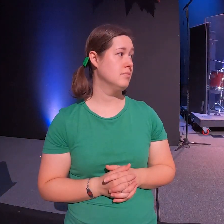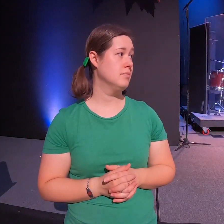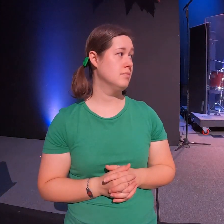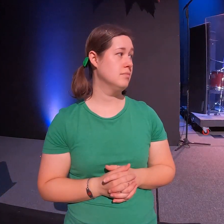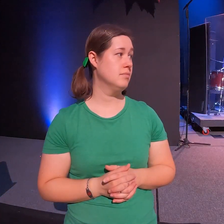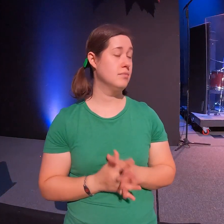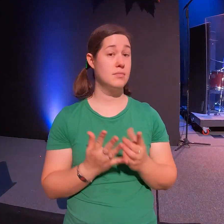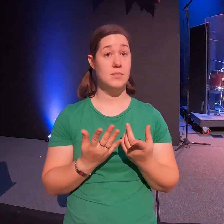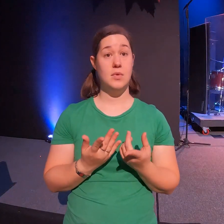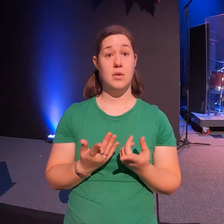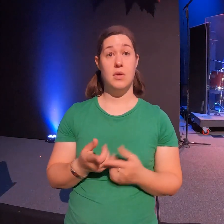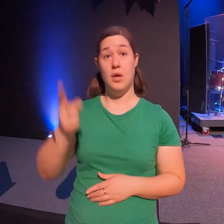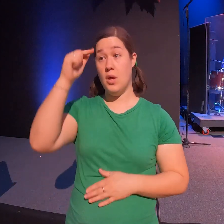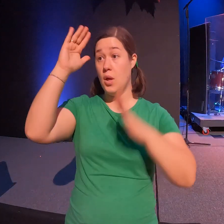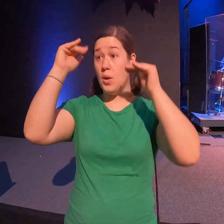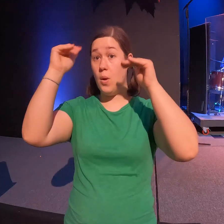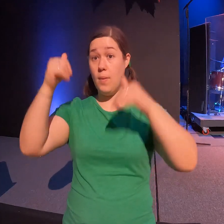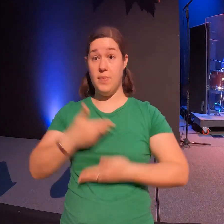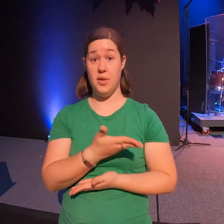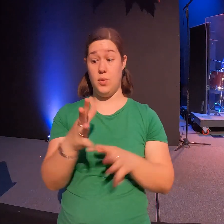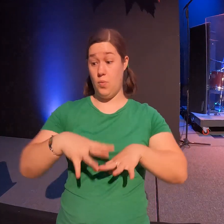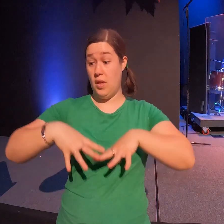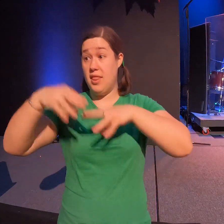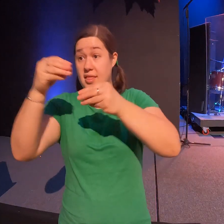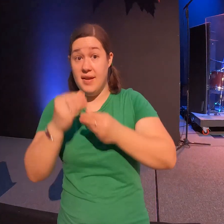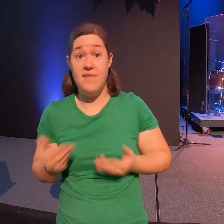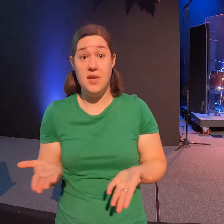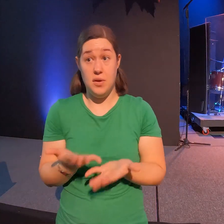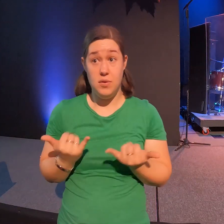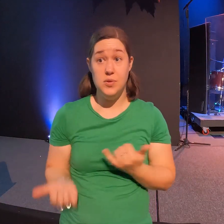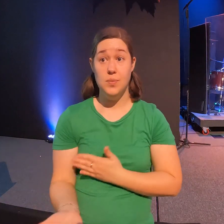Here this morning with your hearts full and awake,